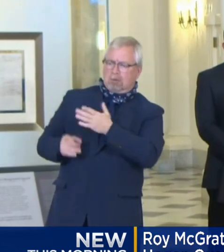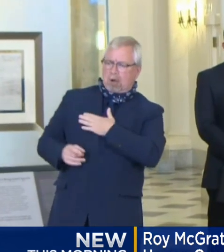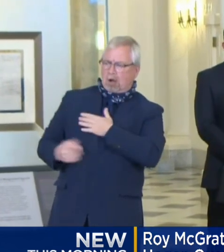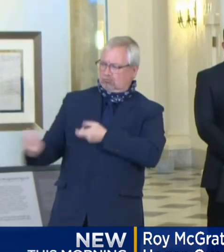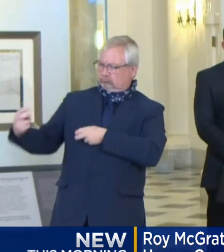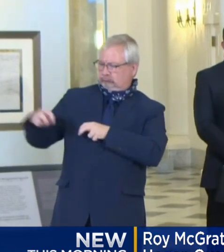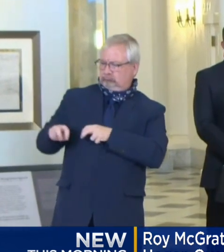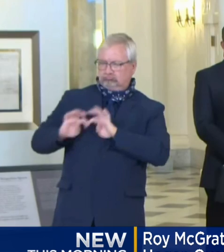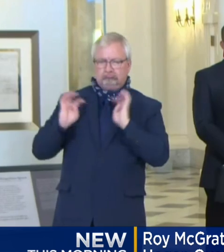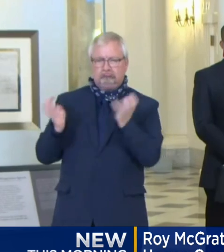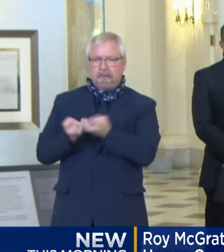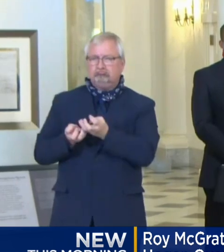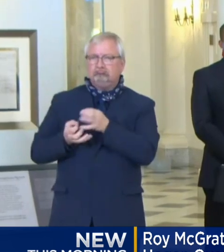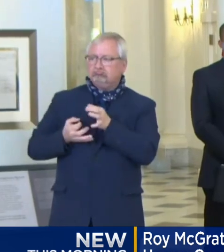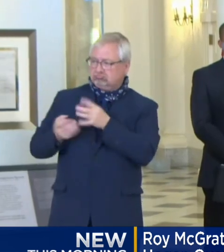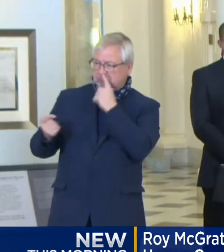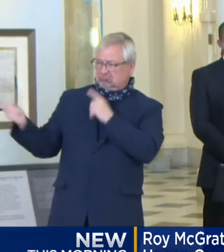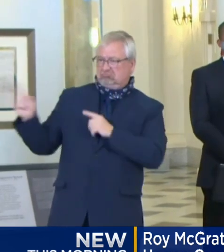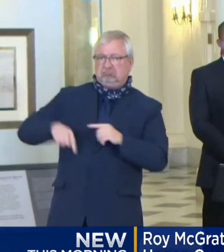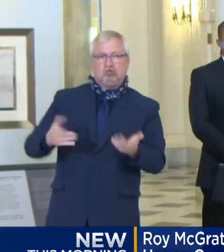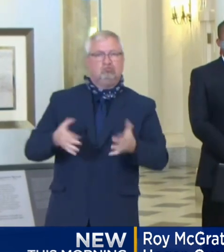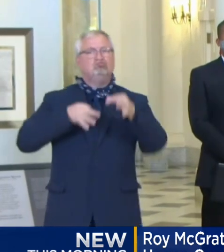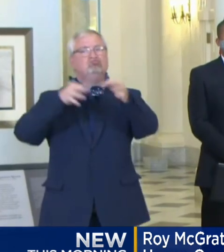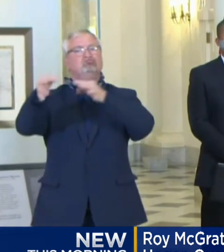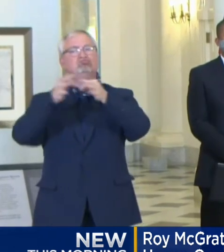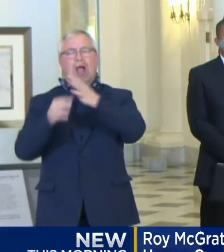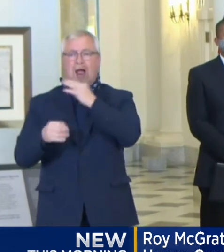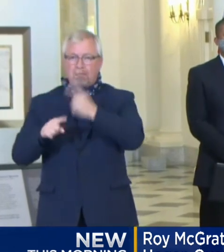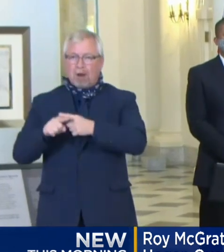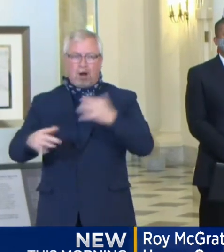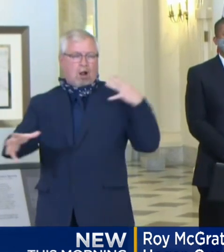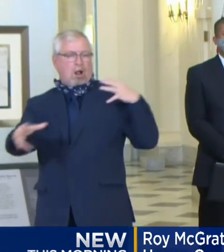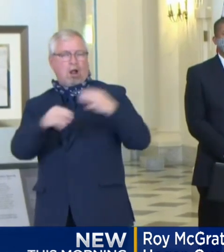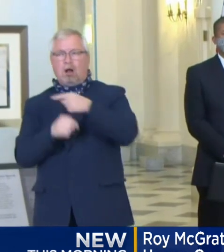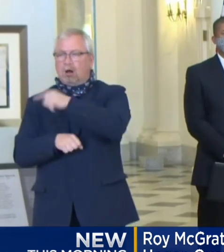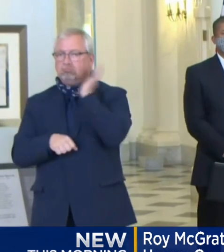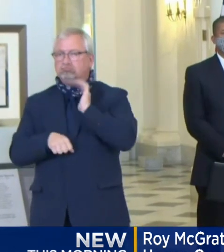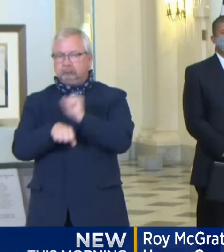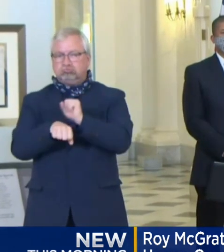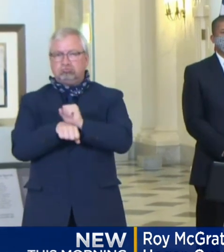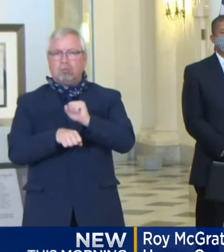$233,000 severance payment from Maryland Environmental Services was obtained.